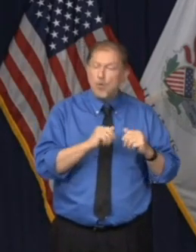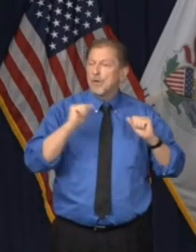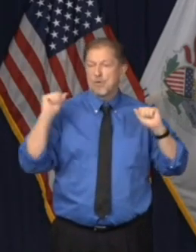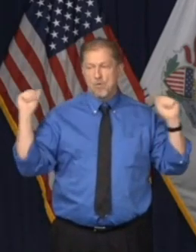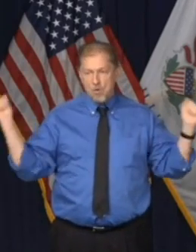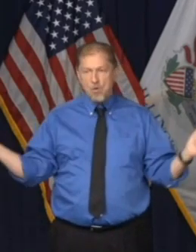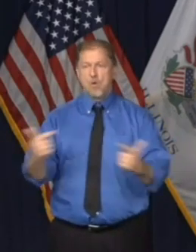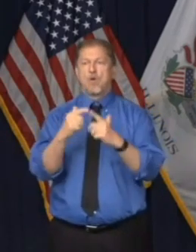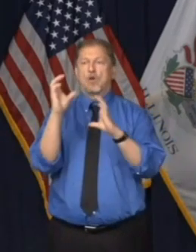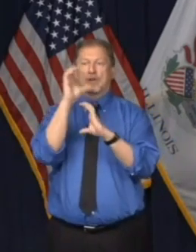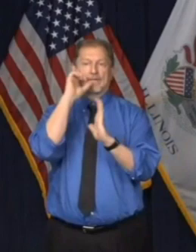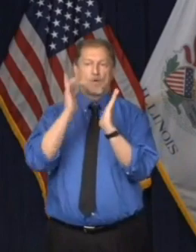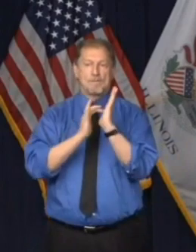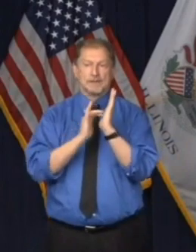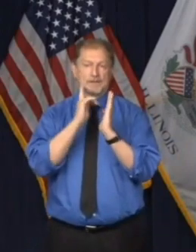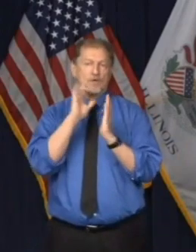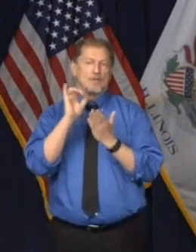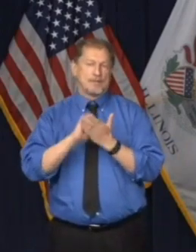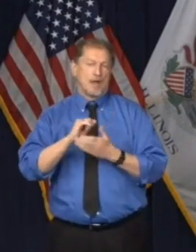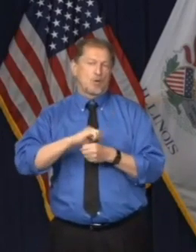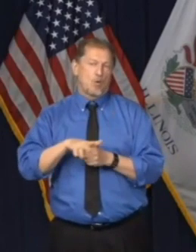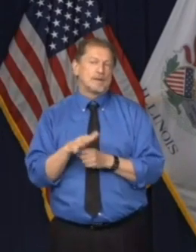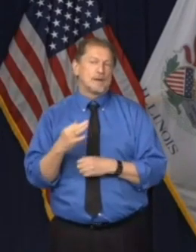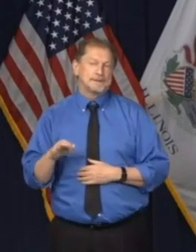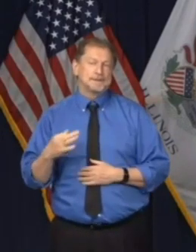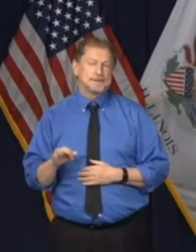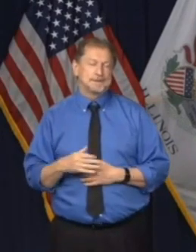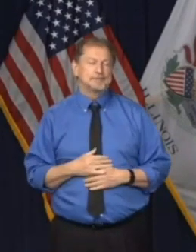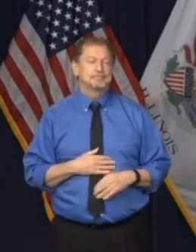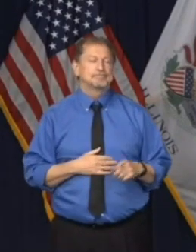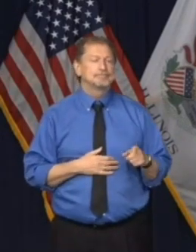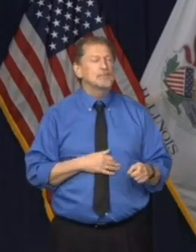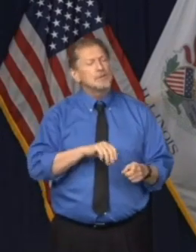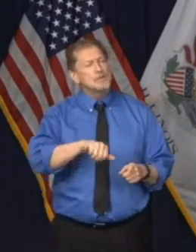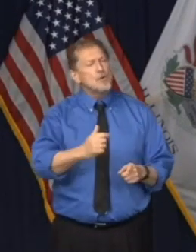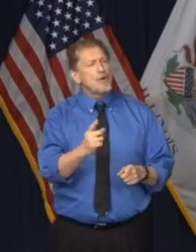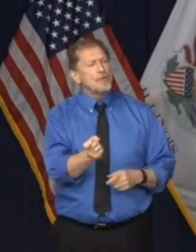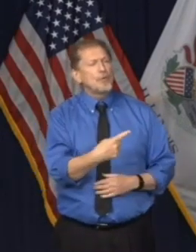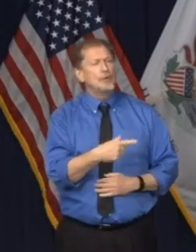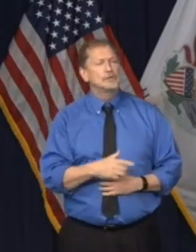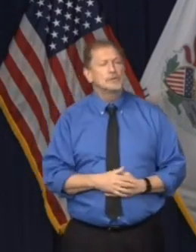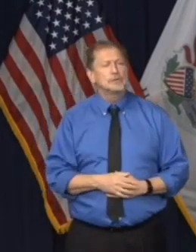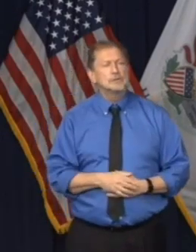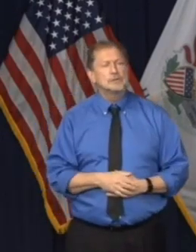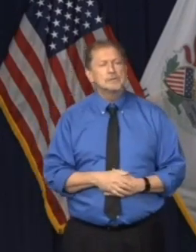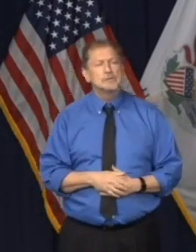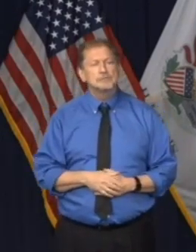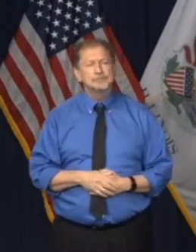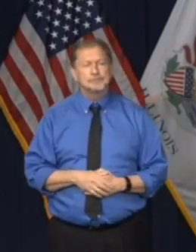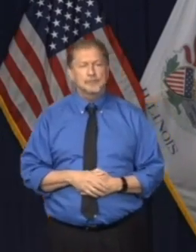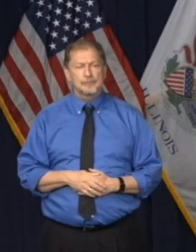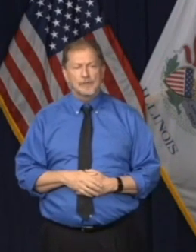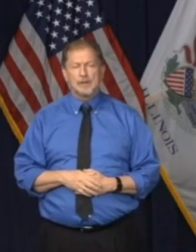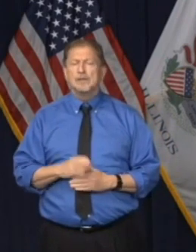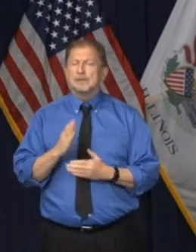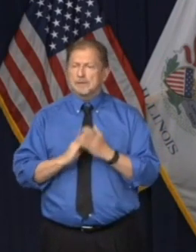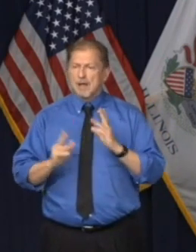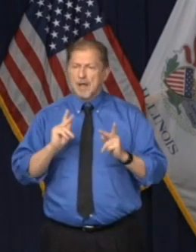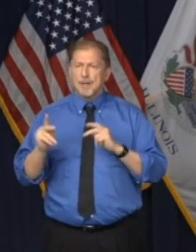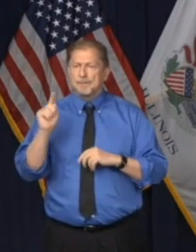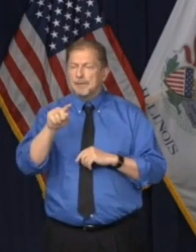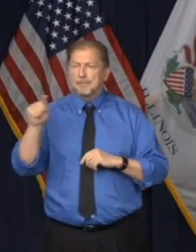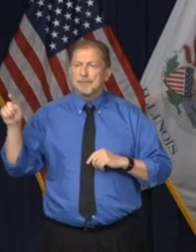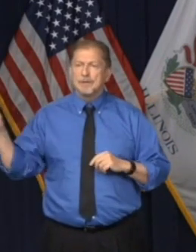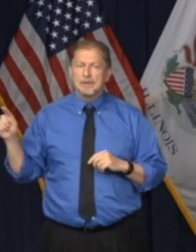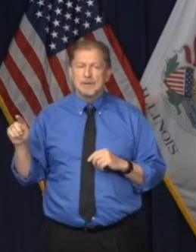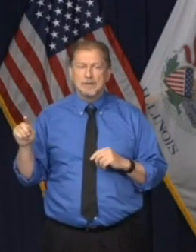for a treatment. Thank you. Governor, from Sean Lewis at WGN. We've received many calls and emails from viewers concerned